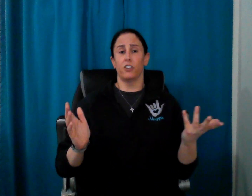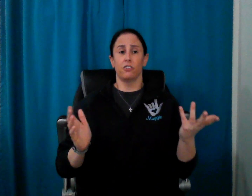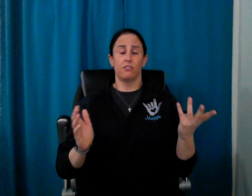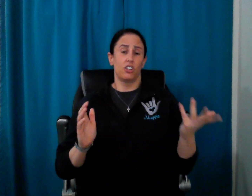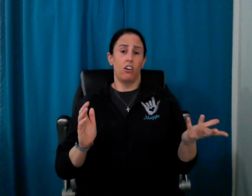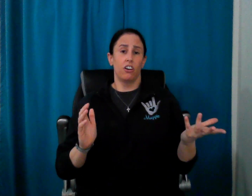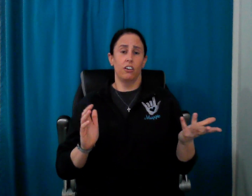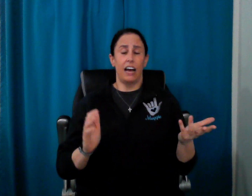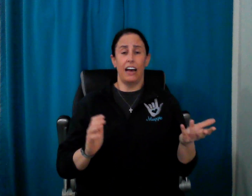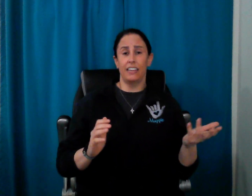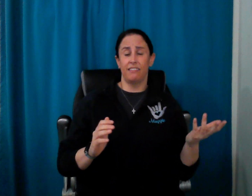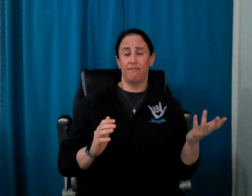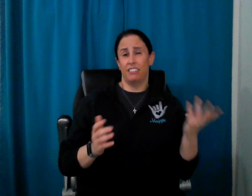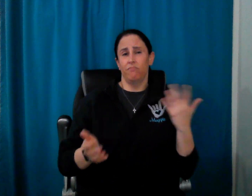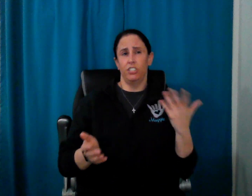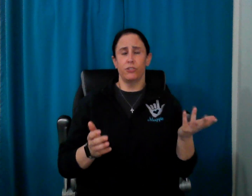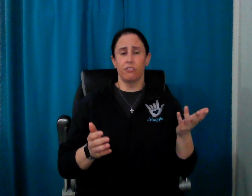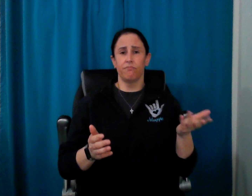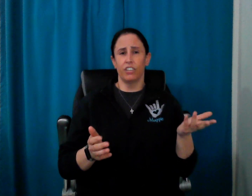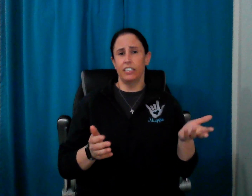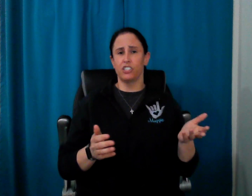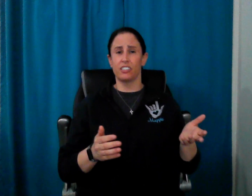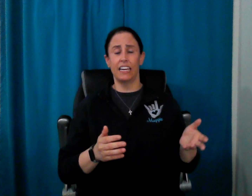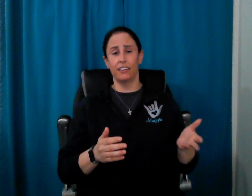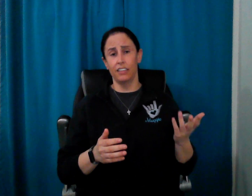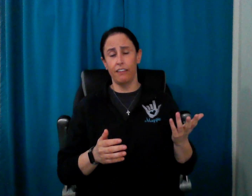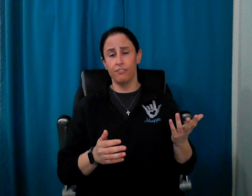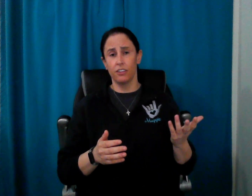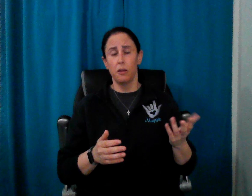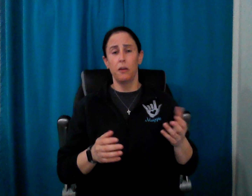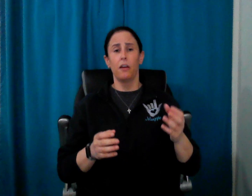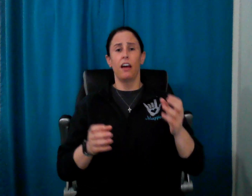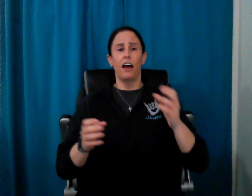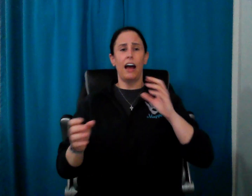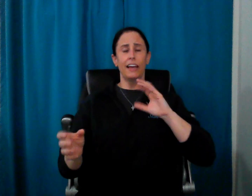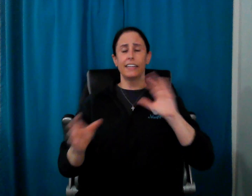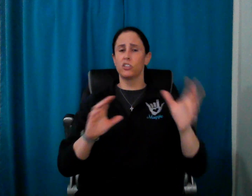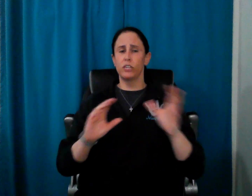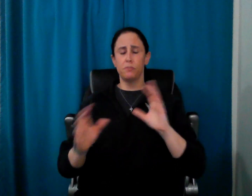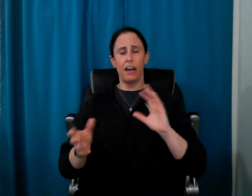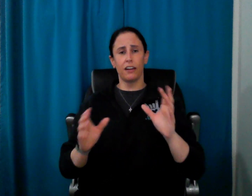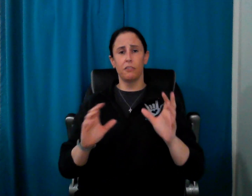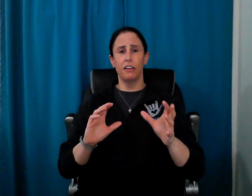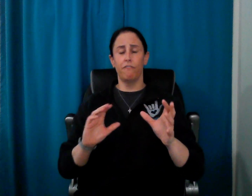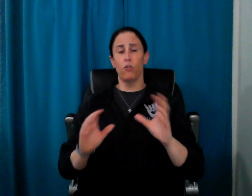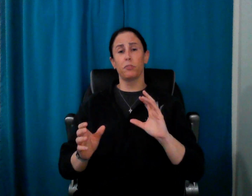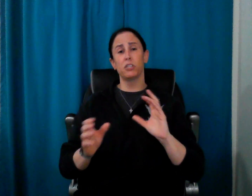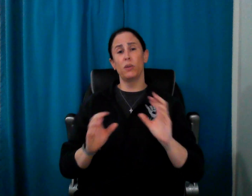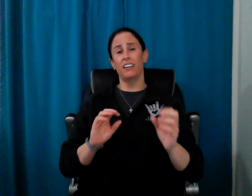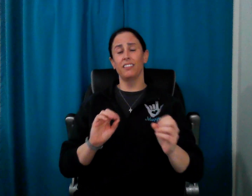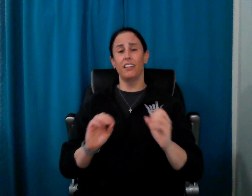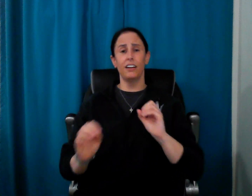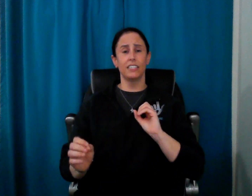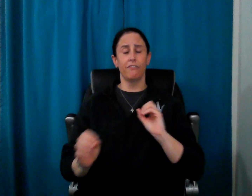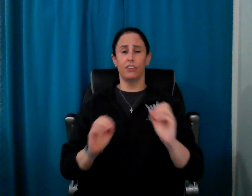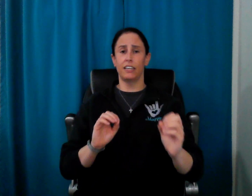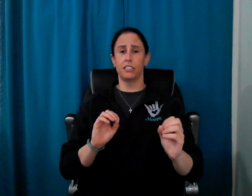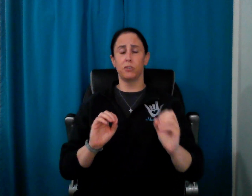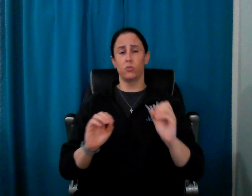For soccer, I used to really just kick left. I can switch back and forth between a lot of different things